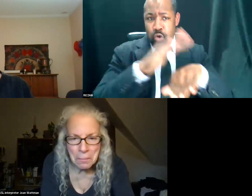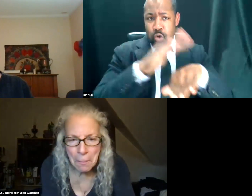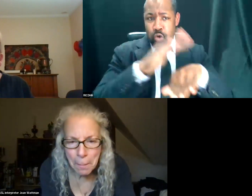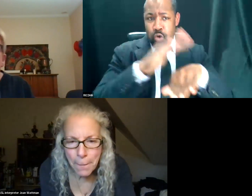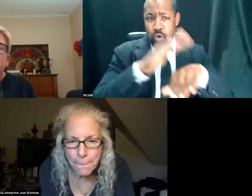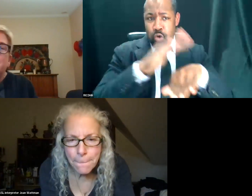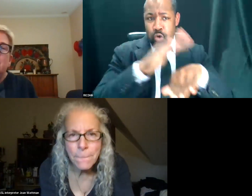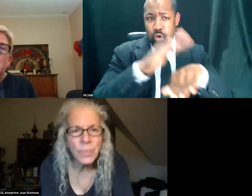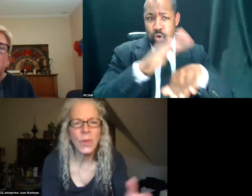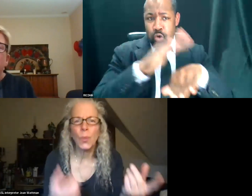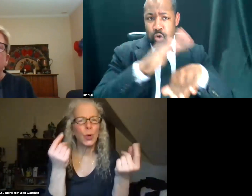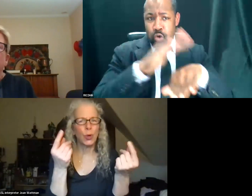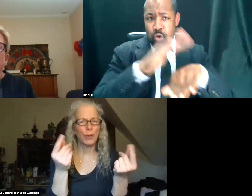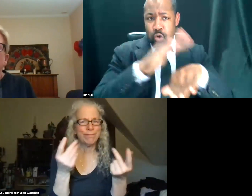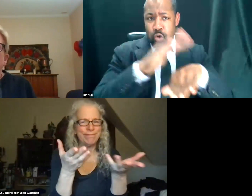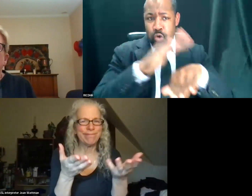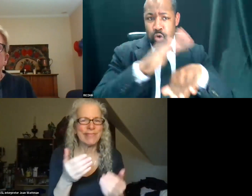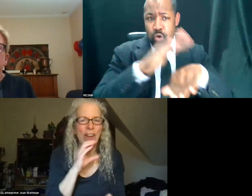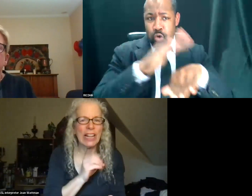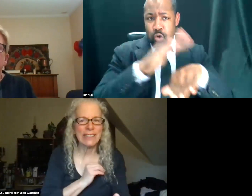How would you like to proceed, Caroline?